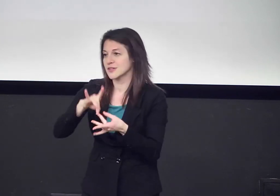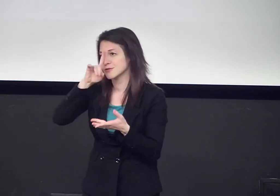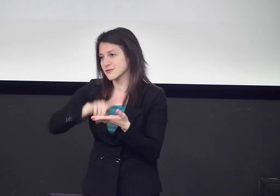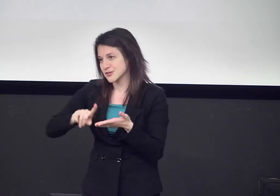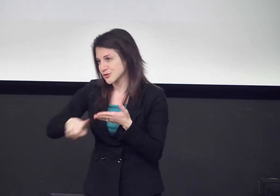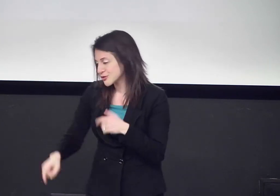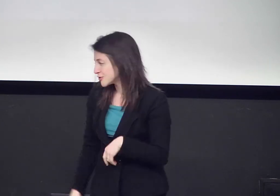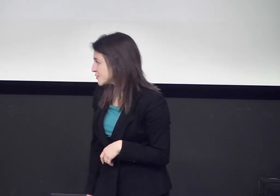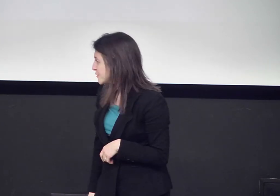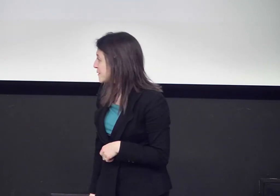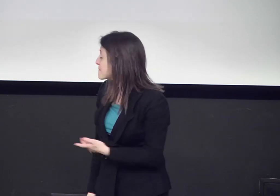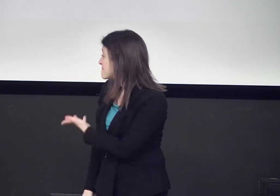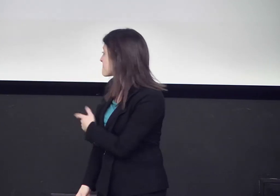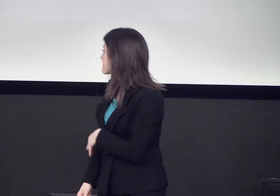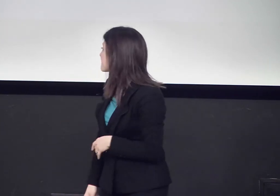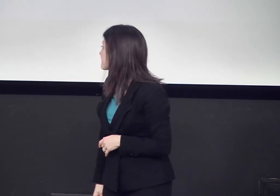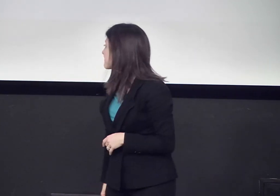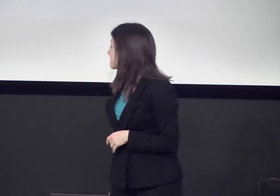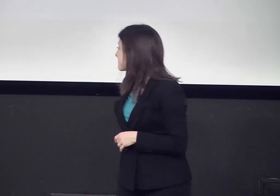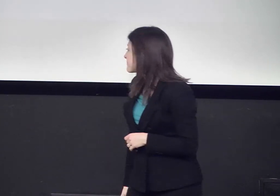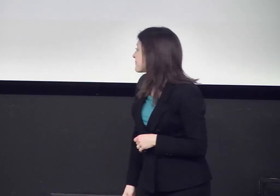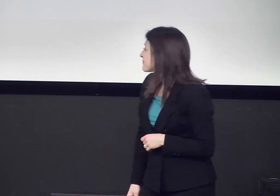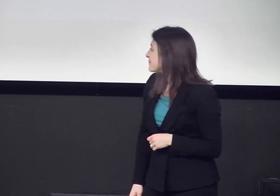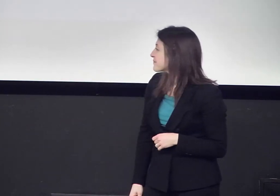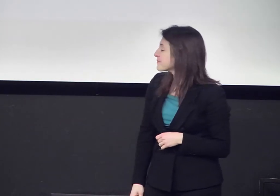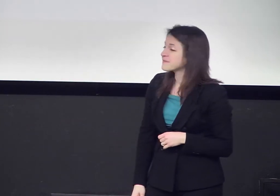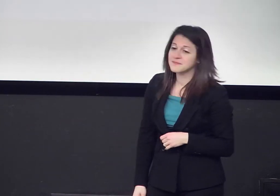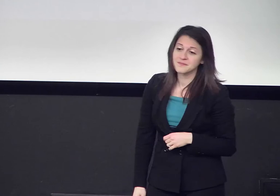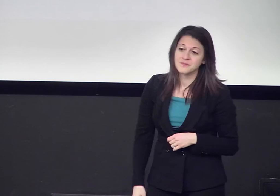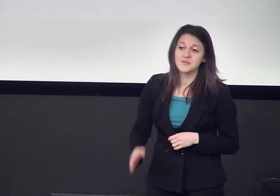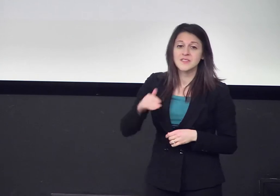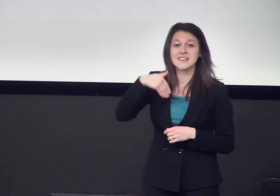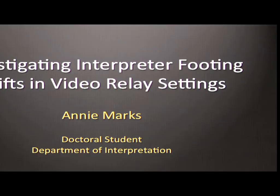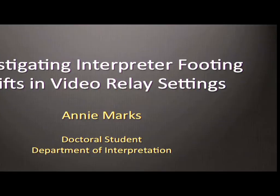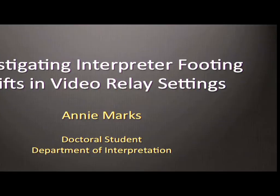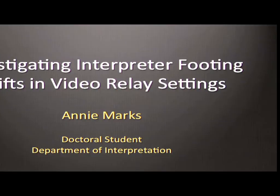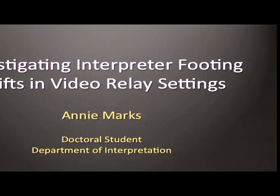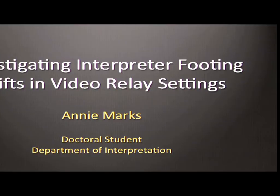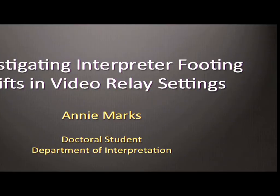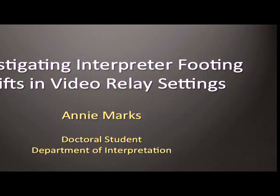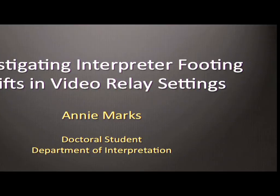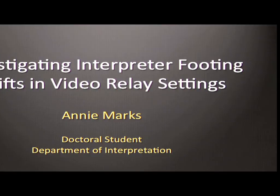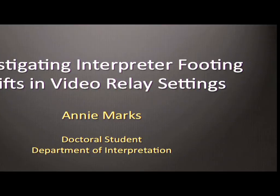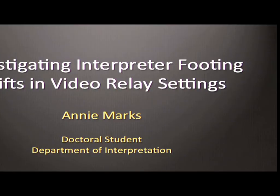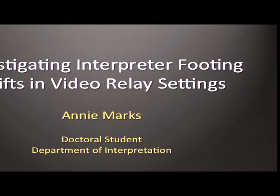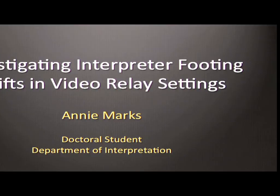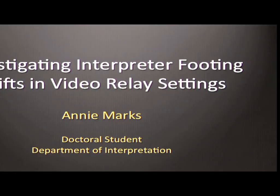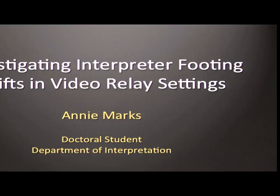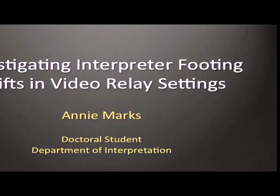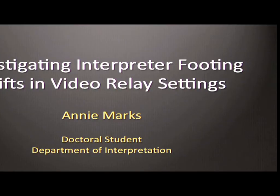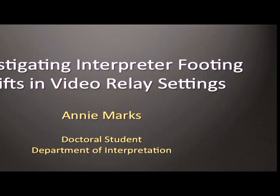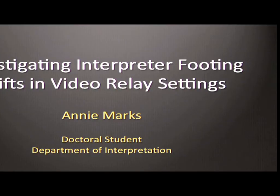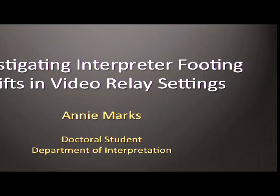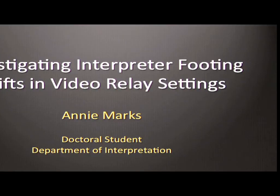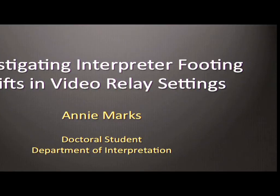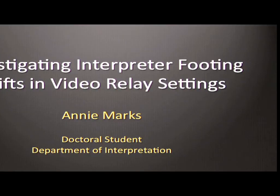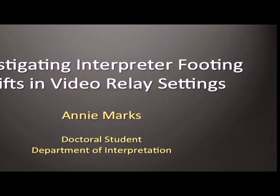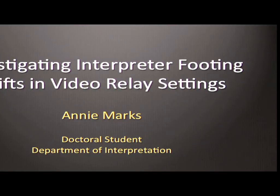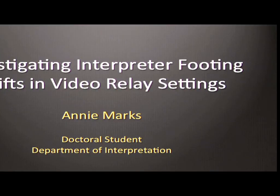also involved in showing their perspectives and how it relates to the rules and regulations that are here impacting